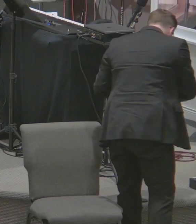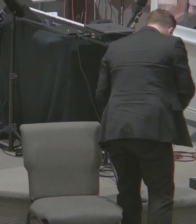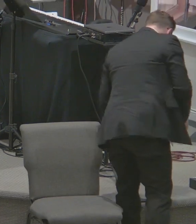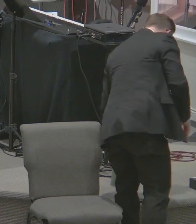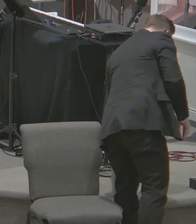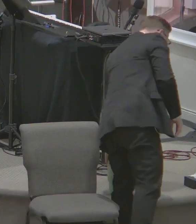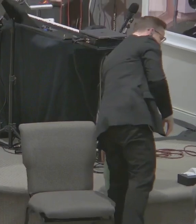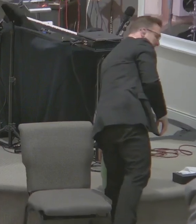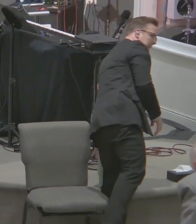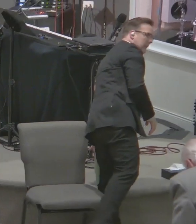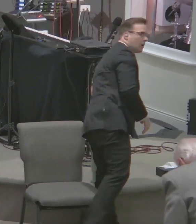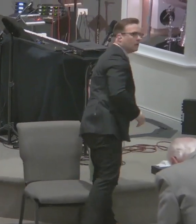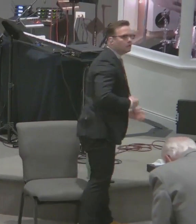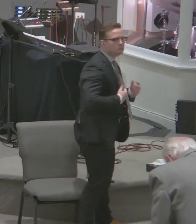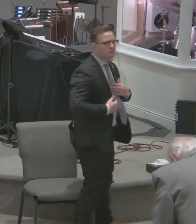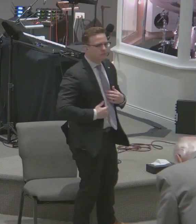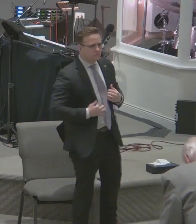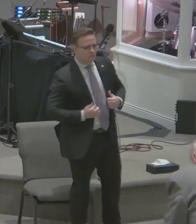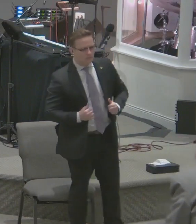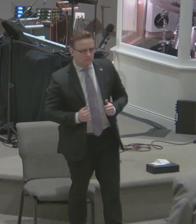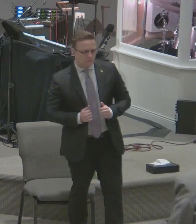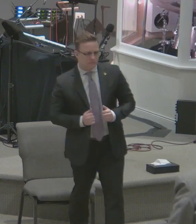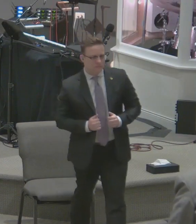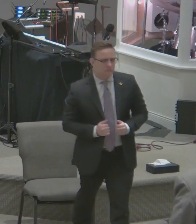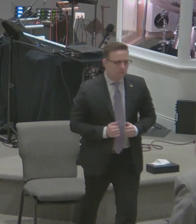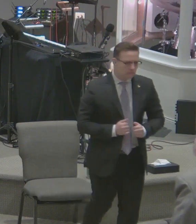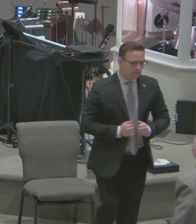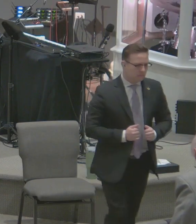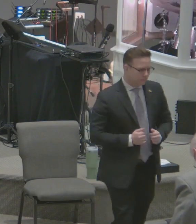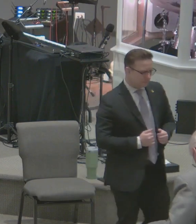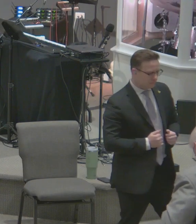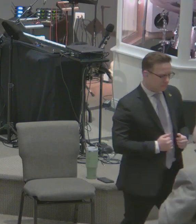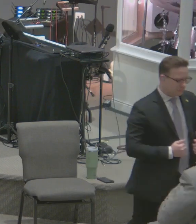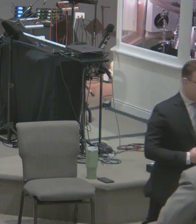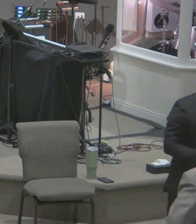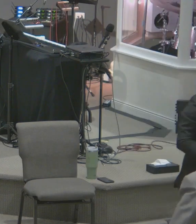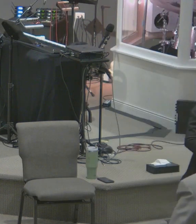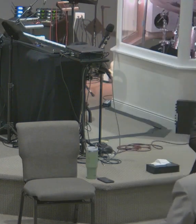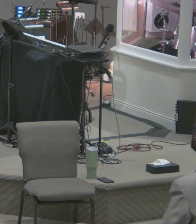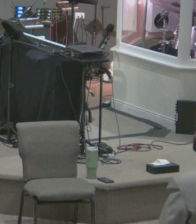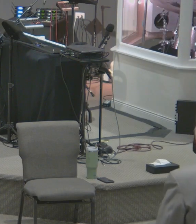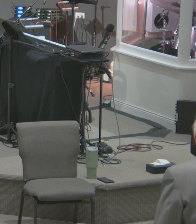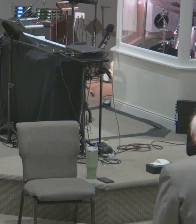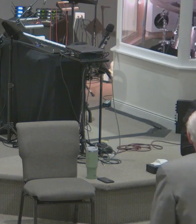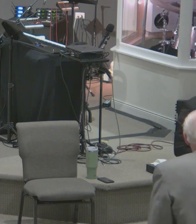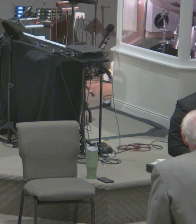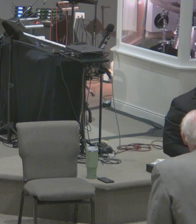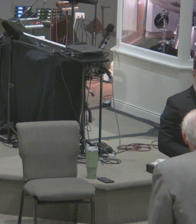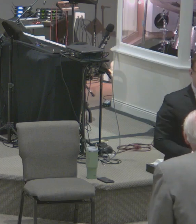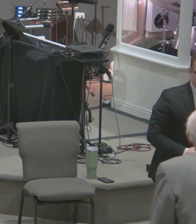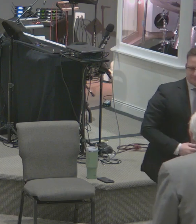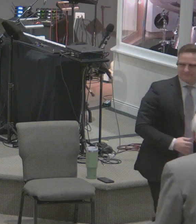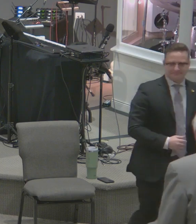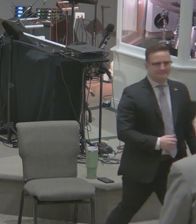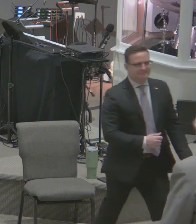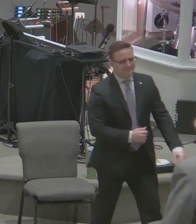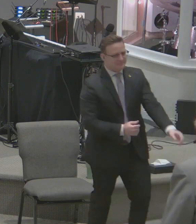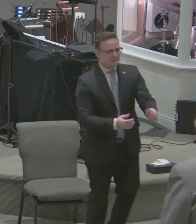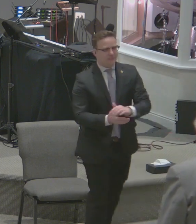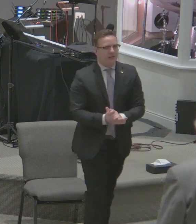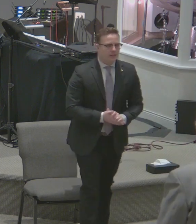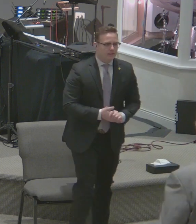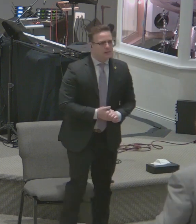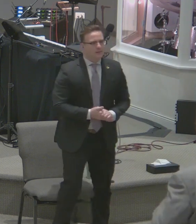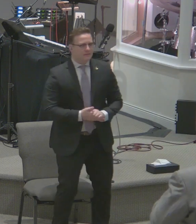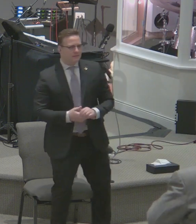1 Thessalonians 5:12 through 13. We ask you, brothers, that means brothers and sisters, to respect those who labor